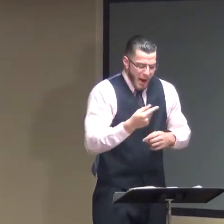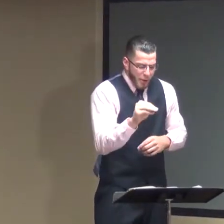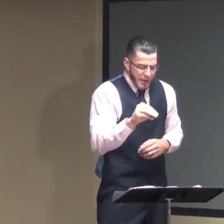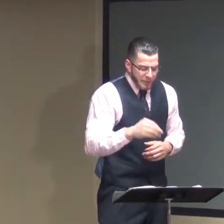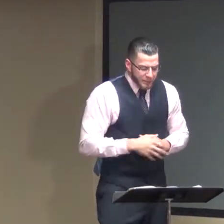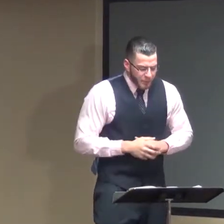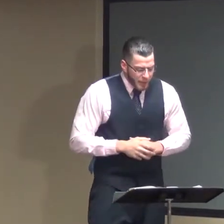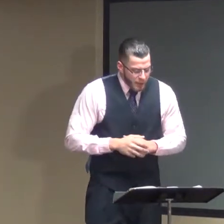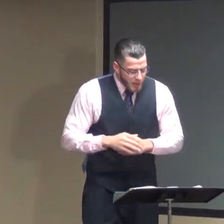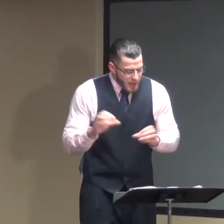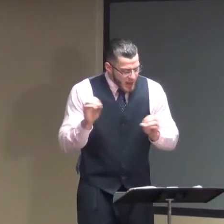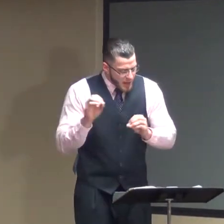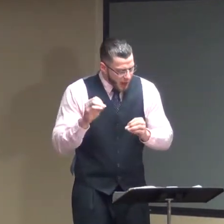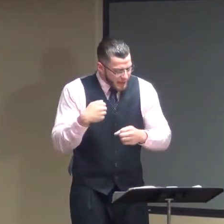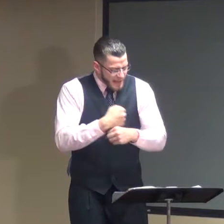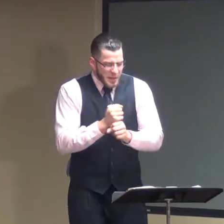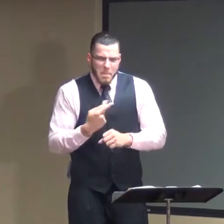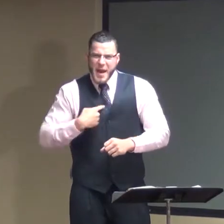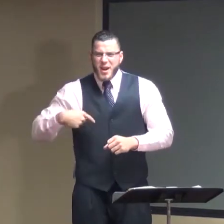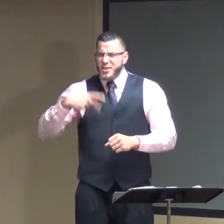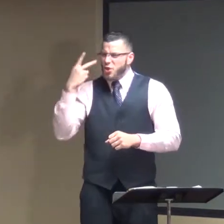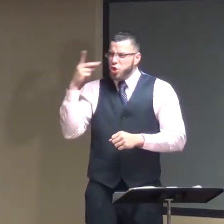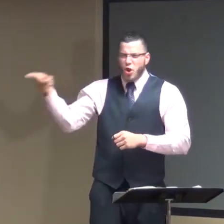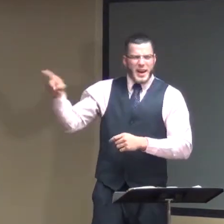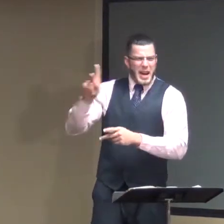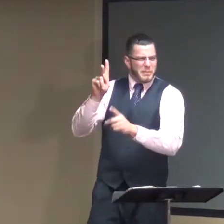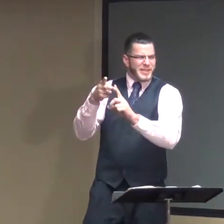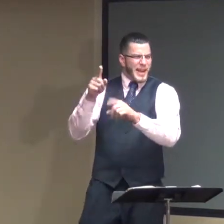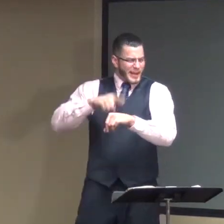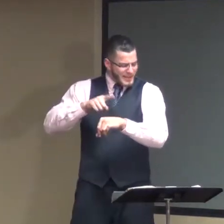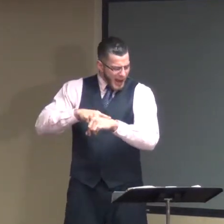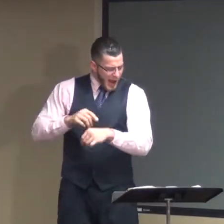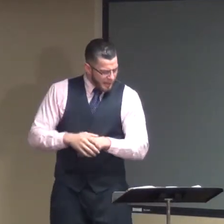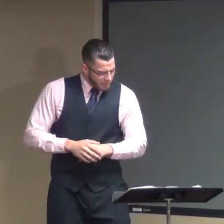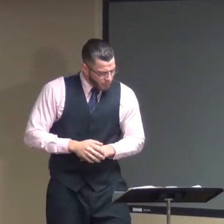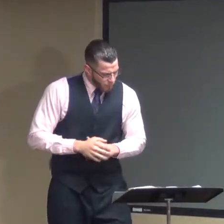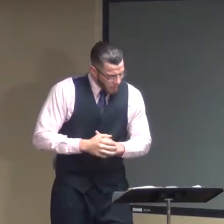about him, nothing to make us look at him a second time.